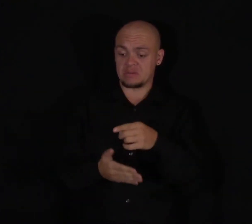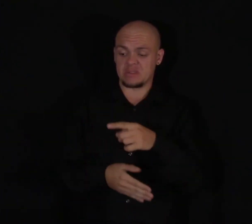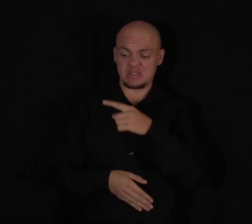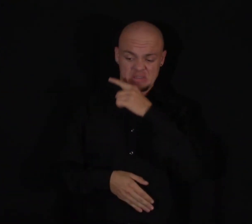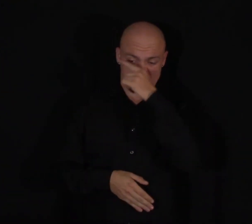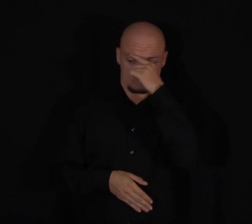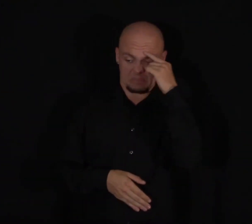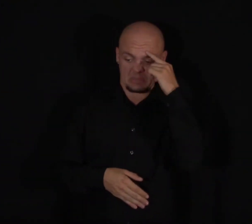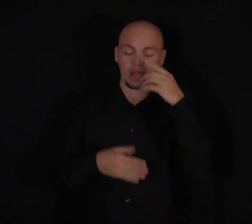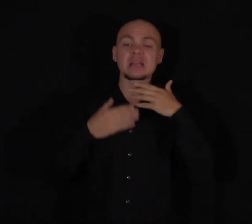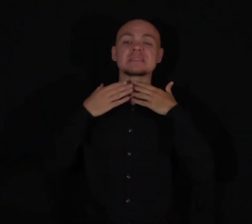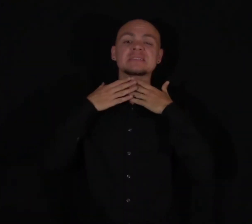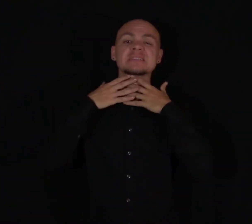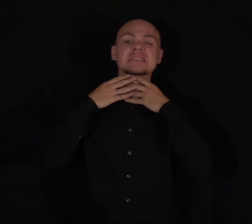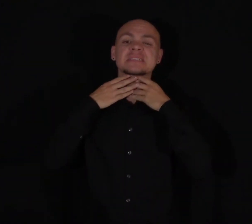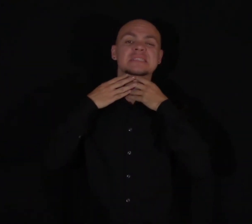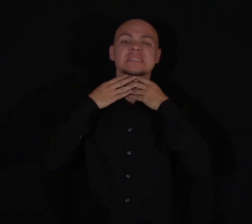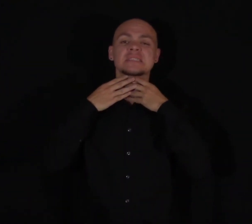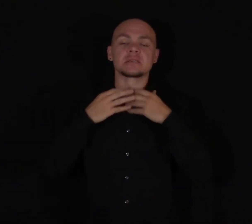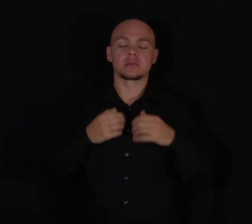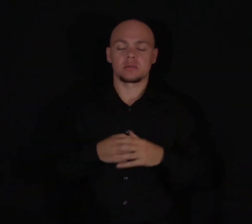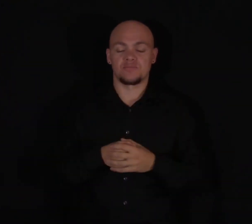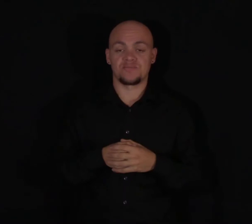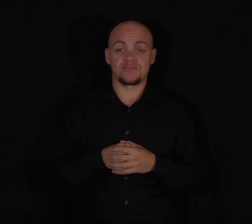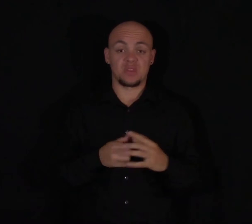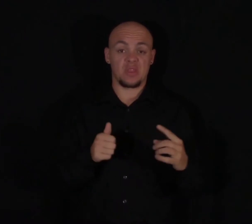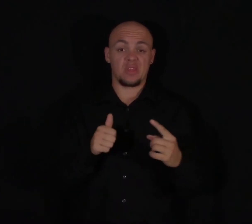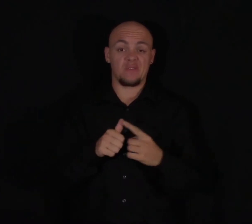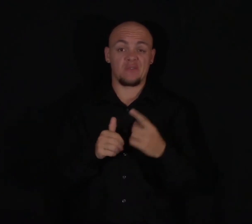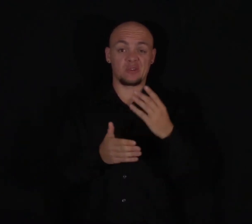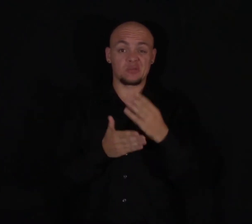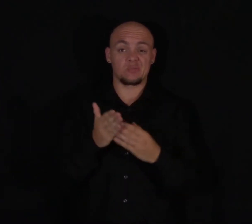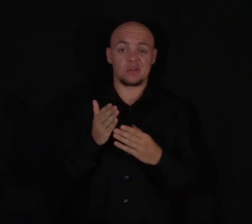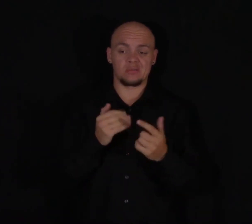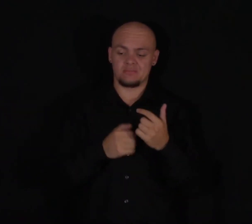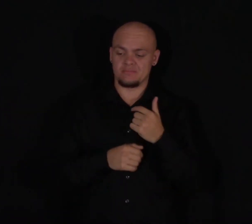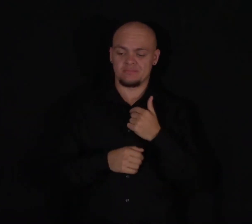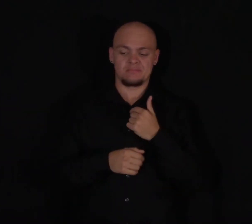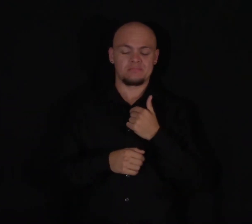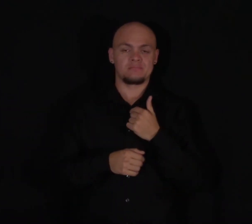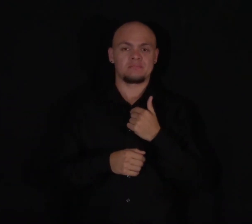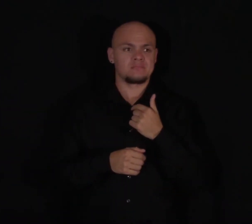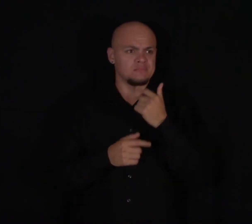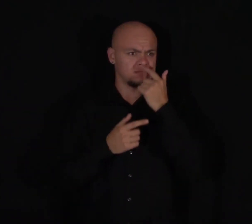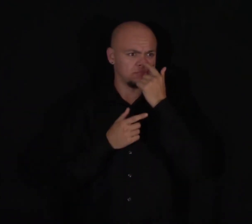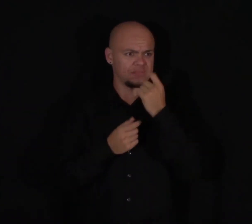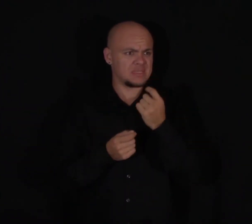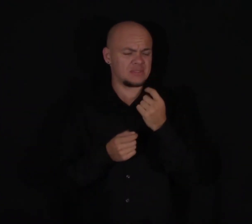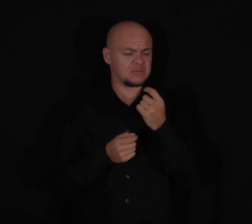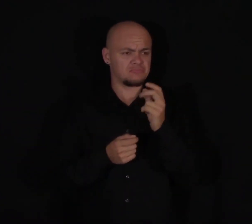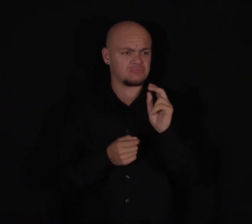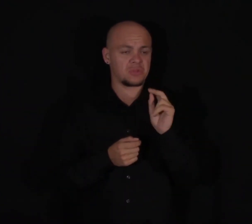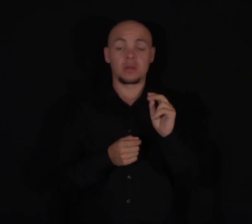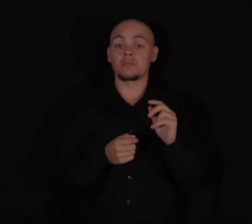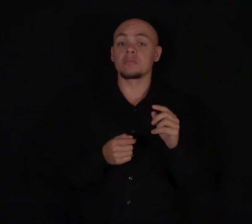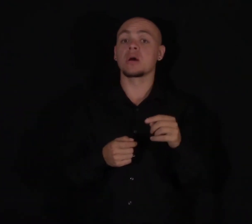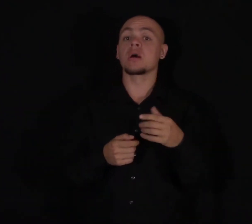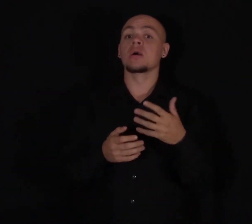neck. The first part of this deposition did not in the least interest me, but when the mark of the fingers was